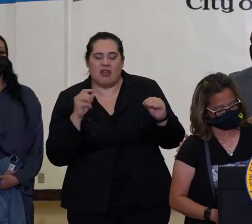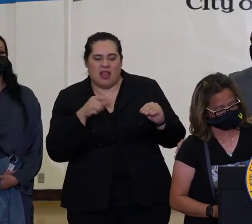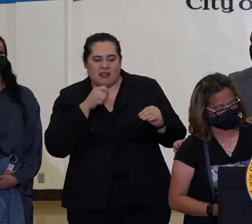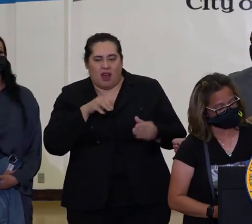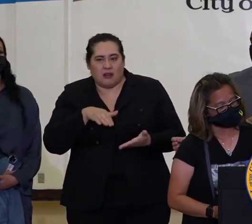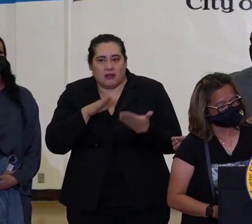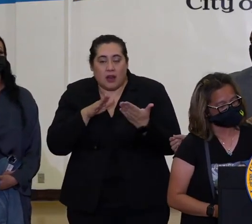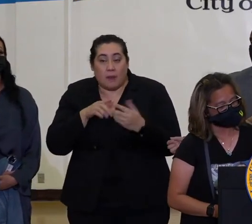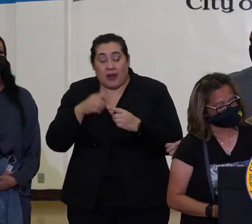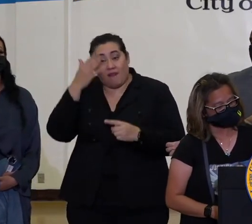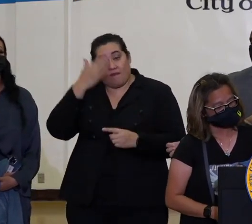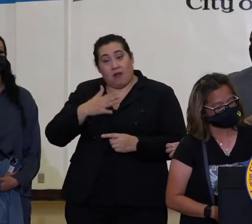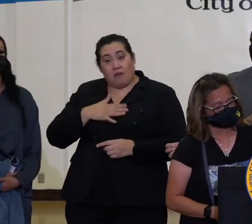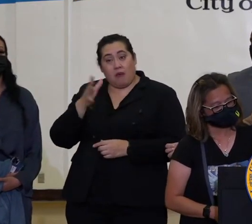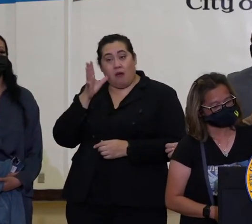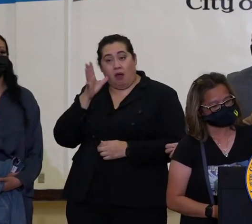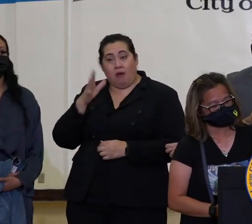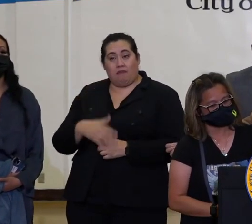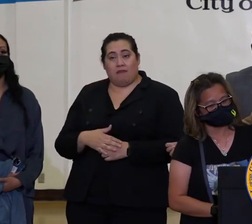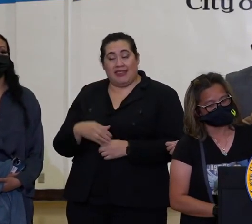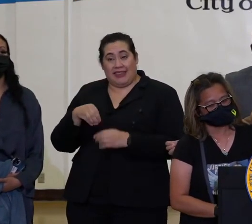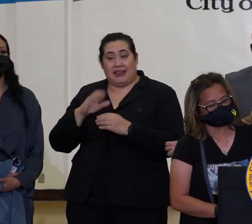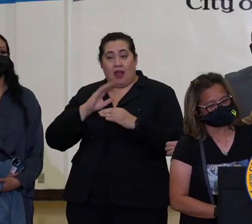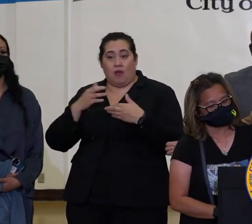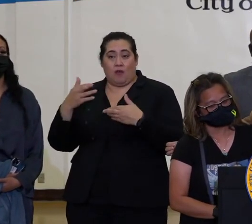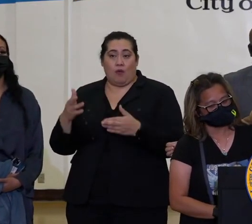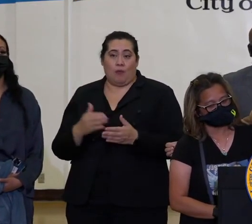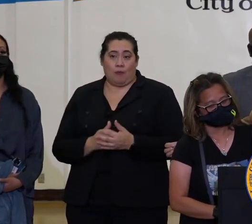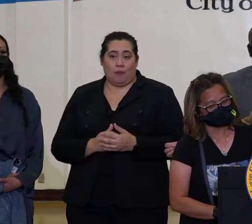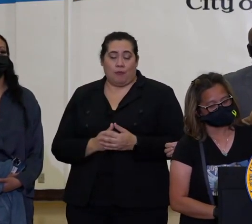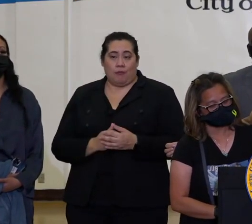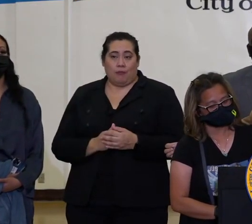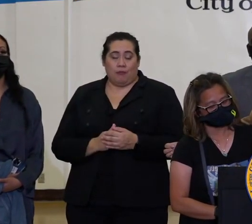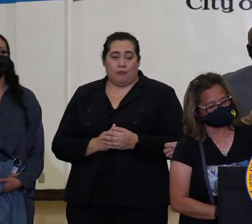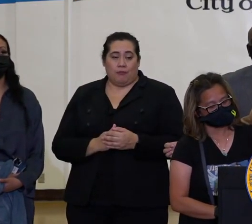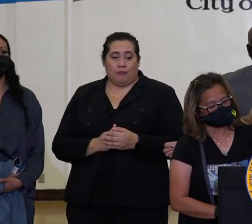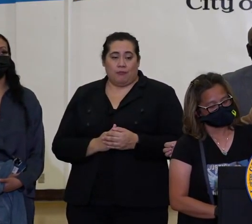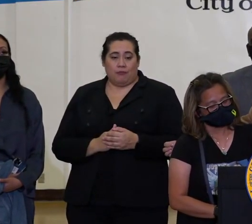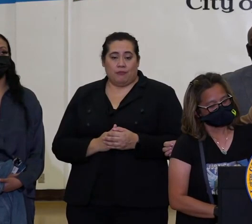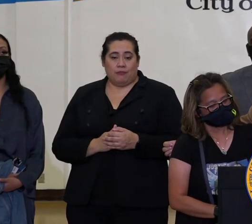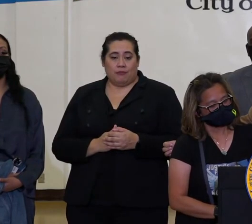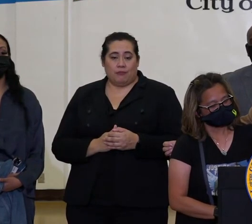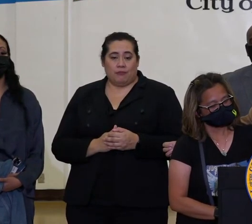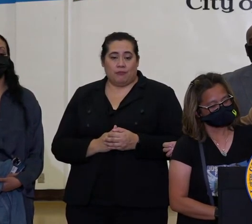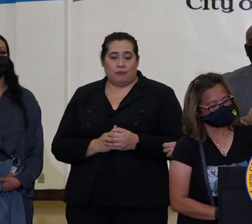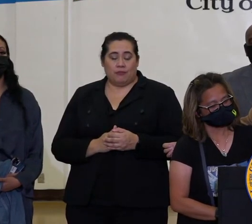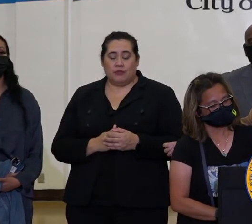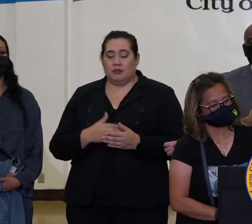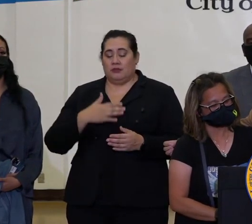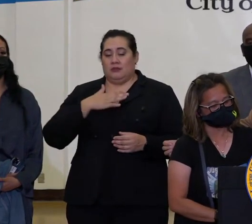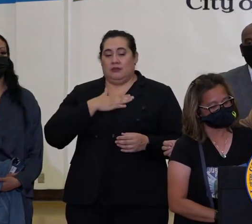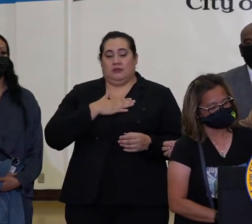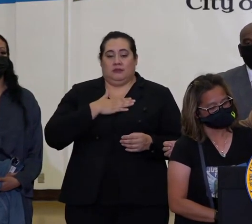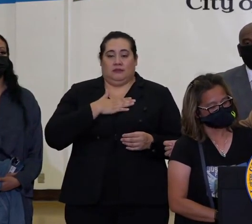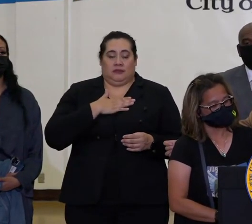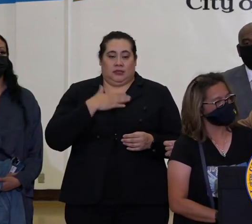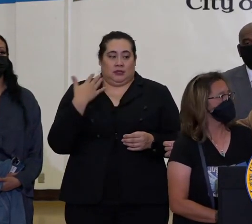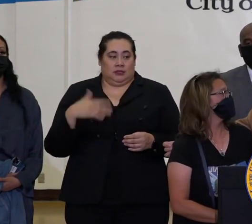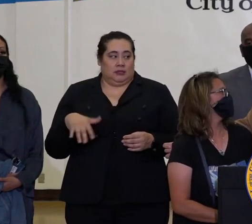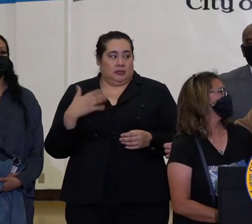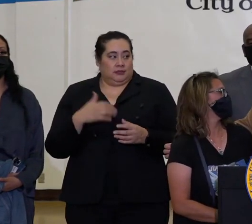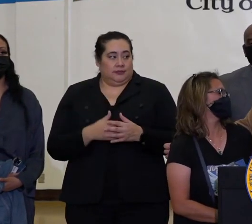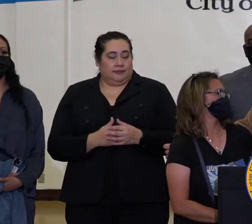And it was in front of my mom in our room, and it was just